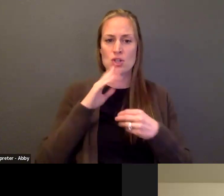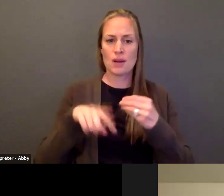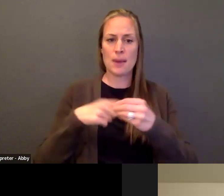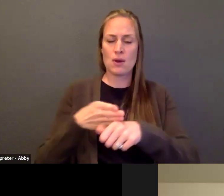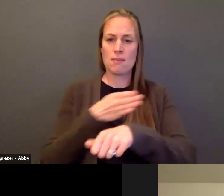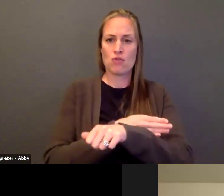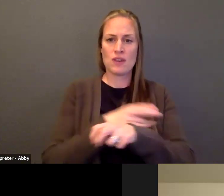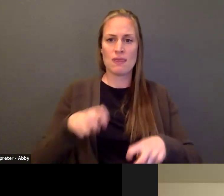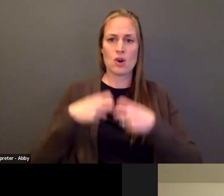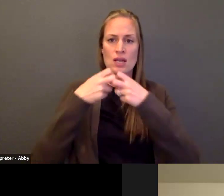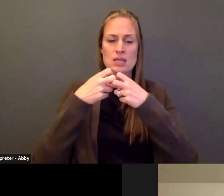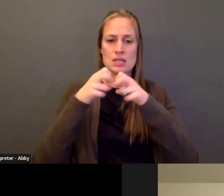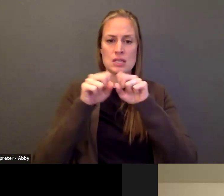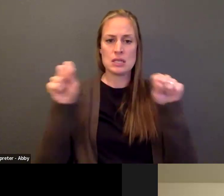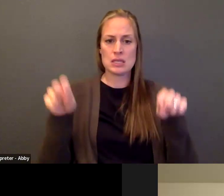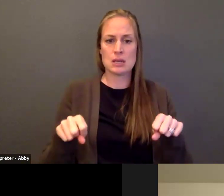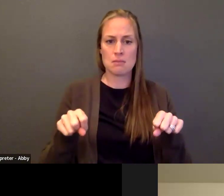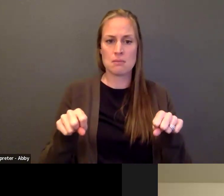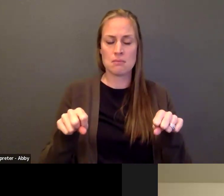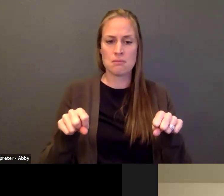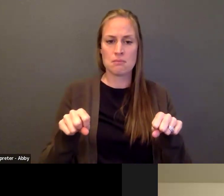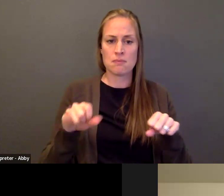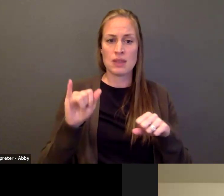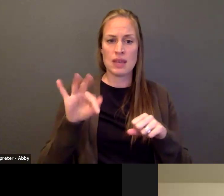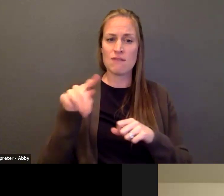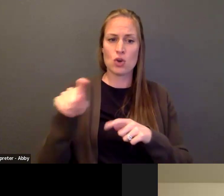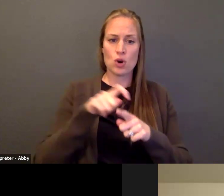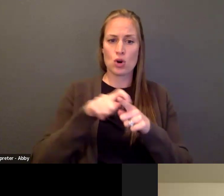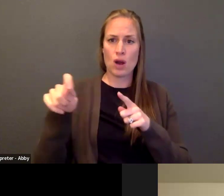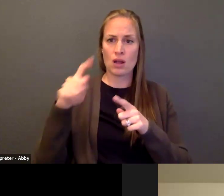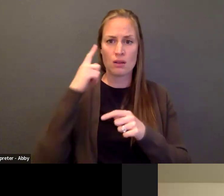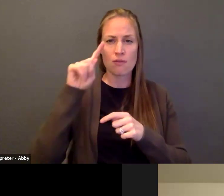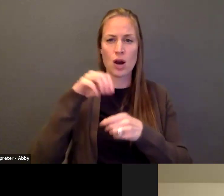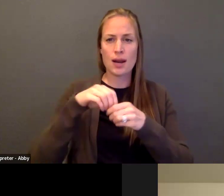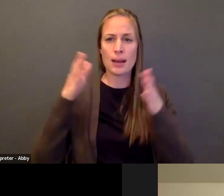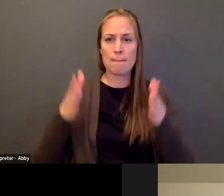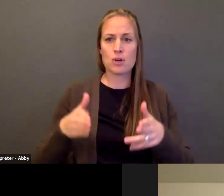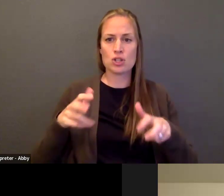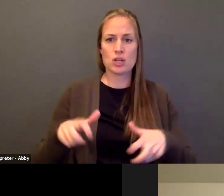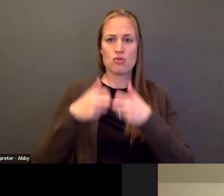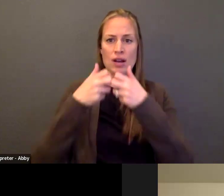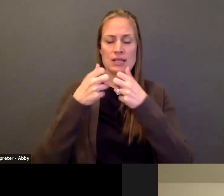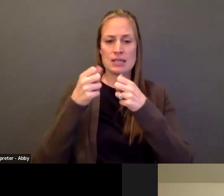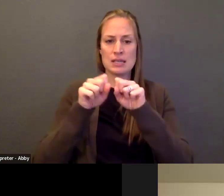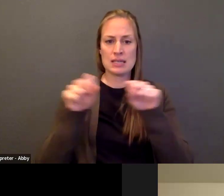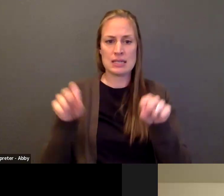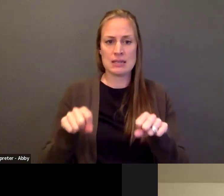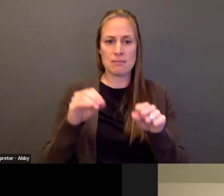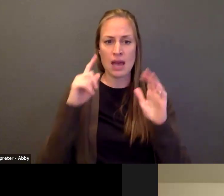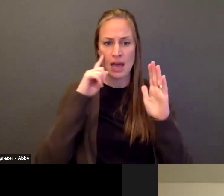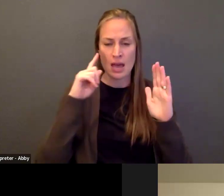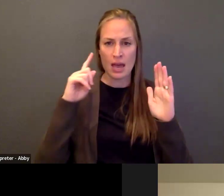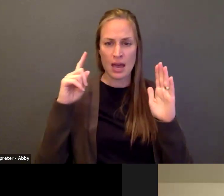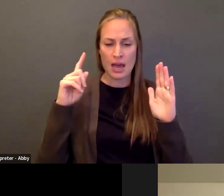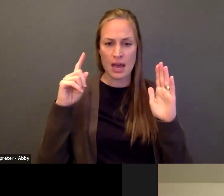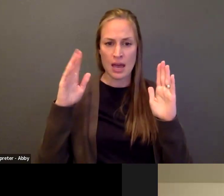calling for an in-person crisis response and the hope is detainment, how often are you actually seeing